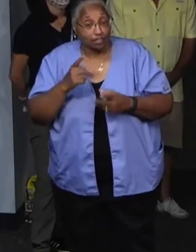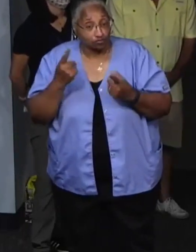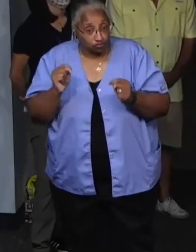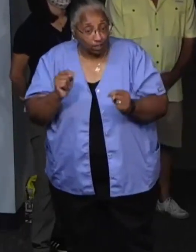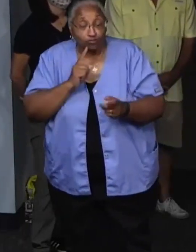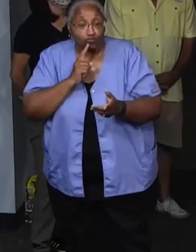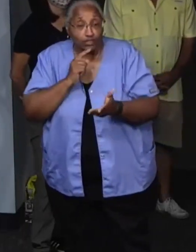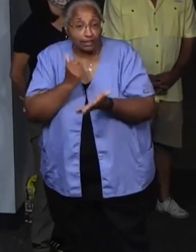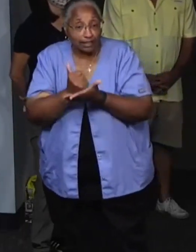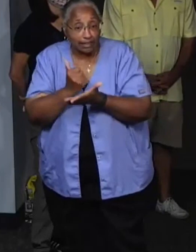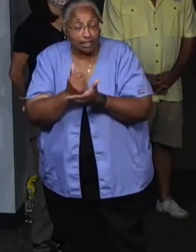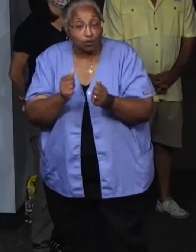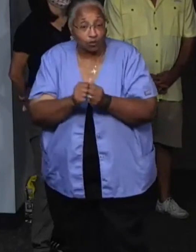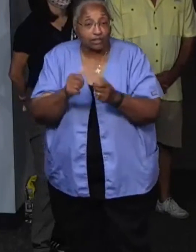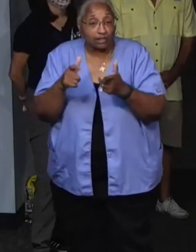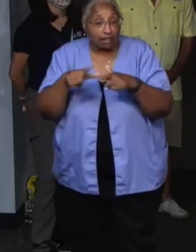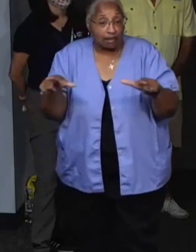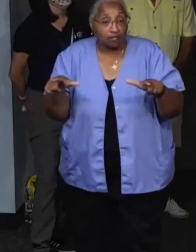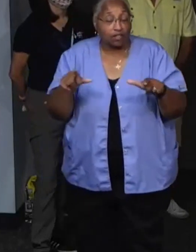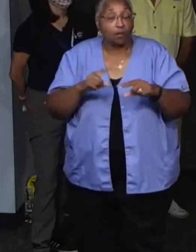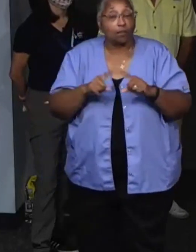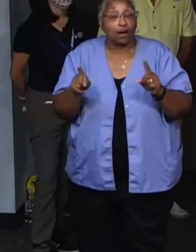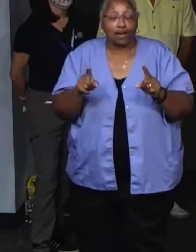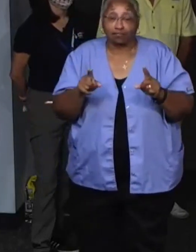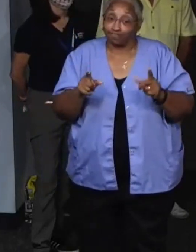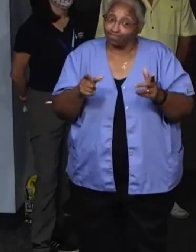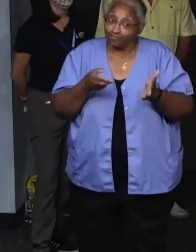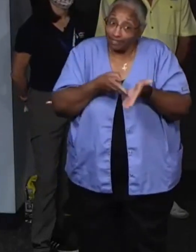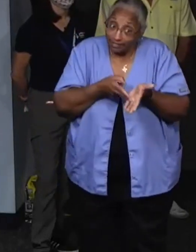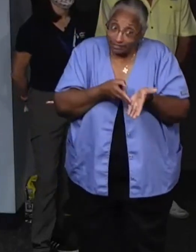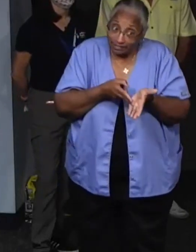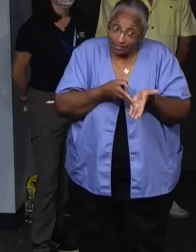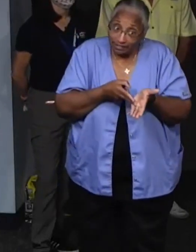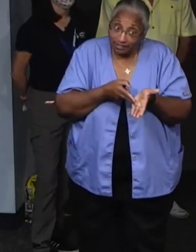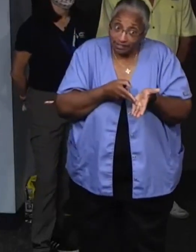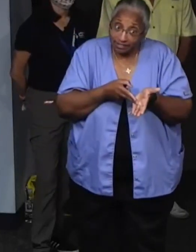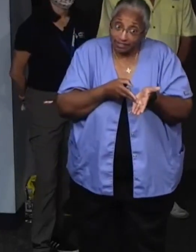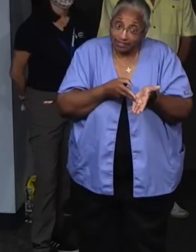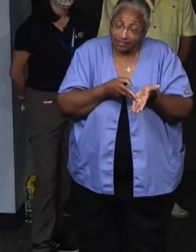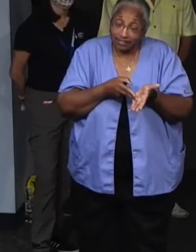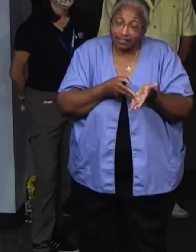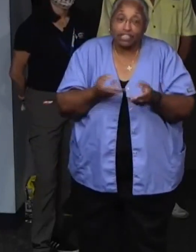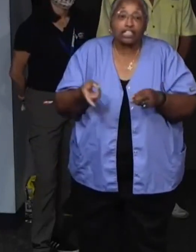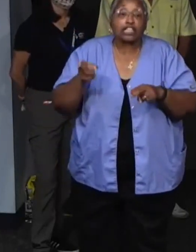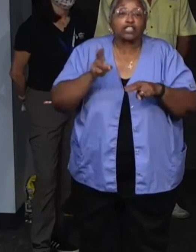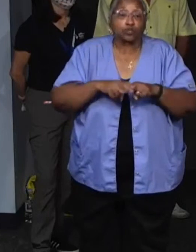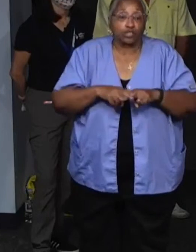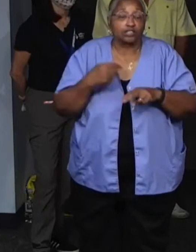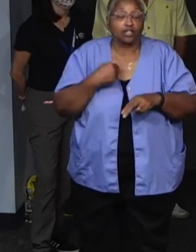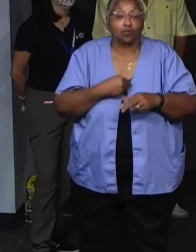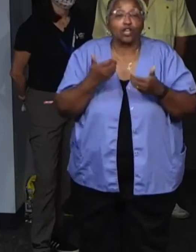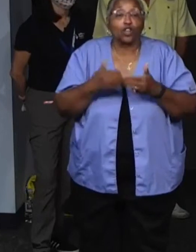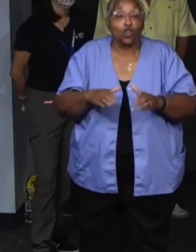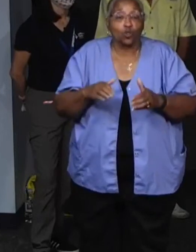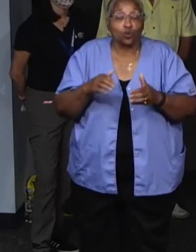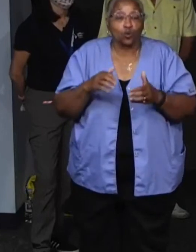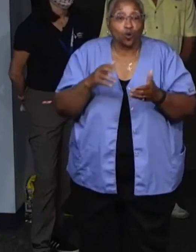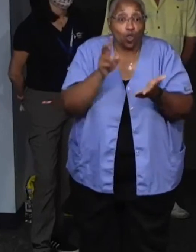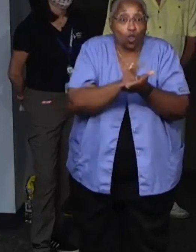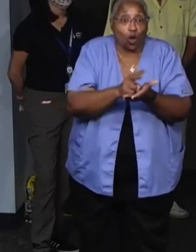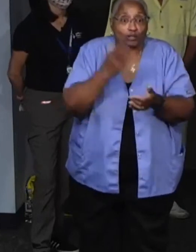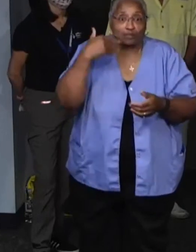those levels, and I do appreciate that. But the bottom line is, it did increase elevation. We lost by inches, so it had something